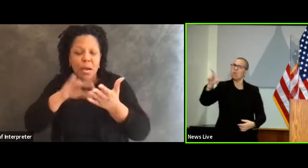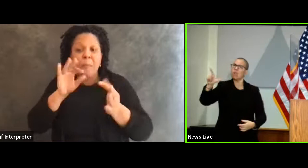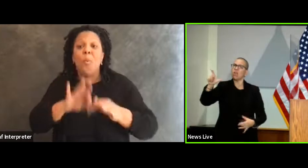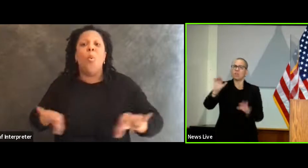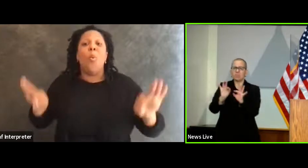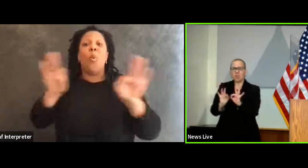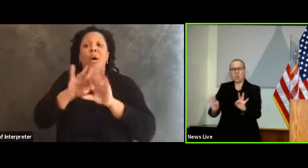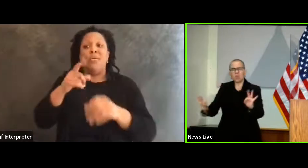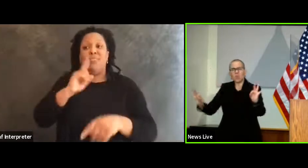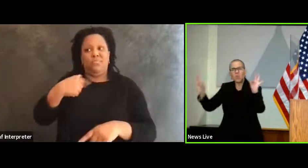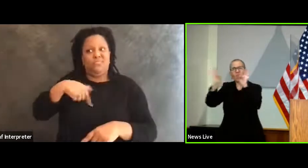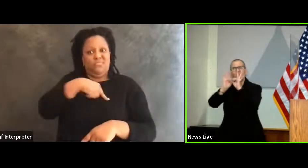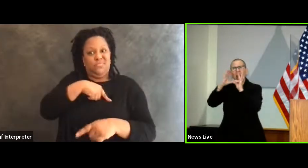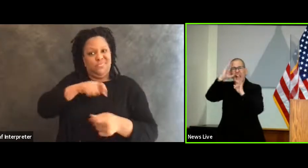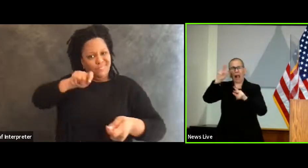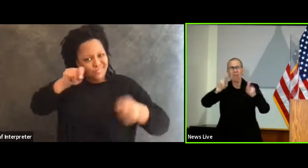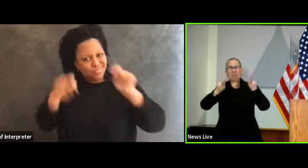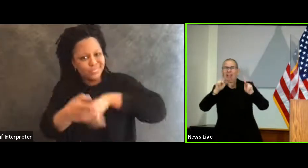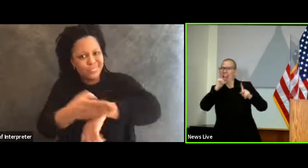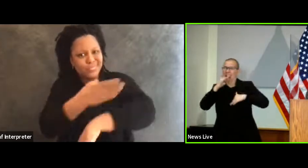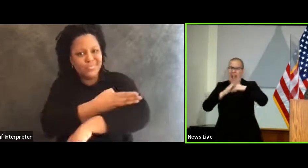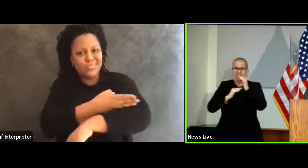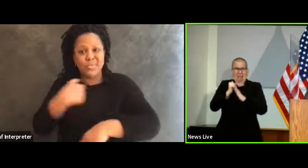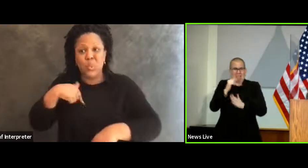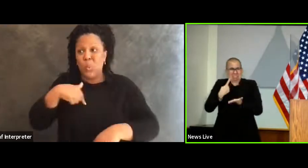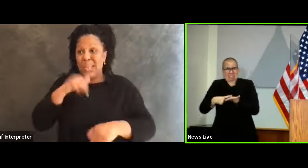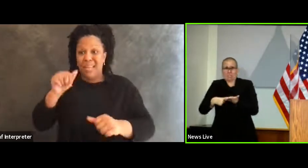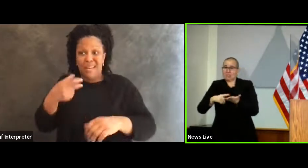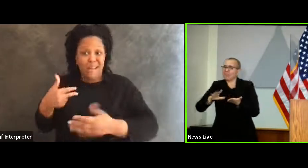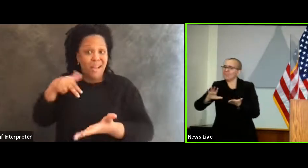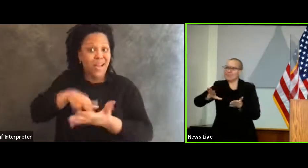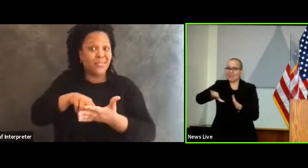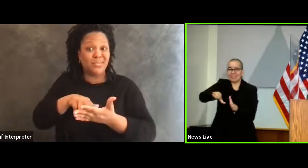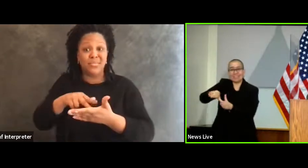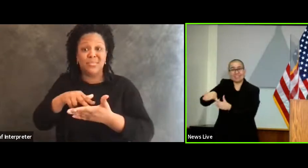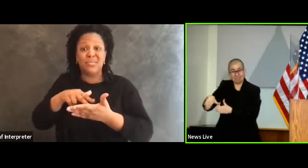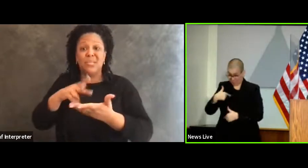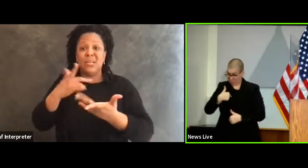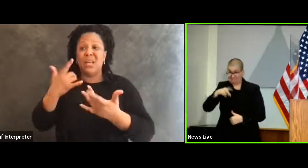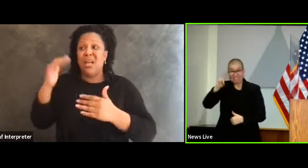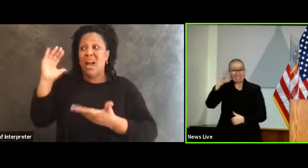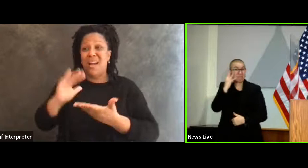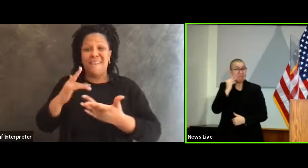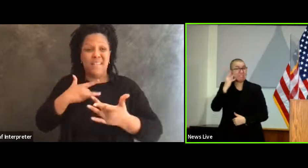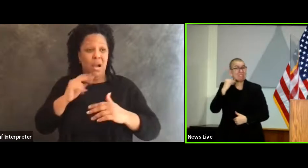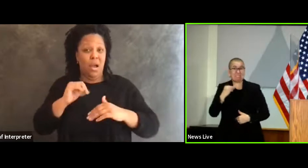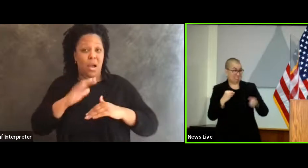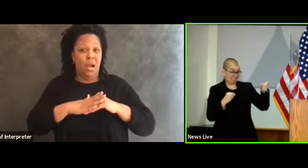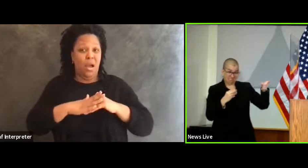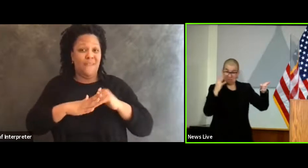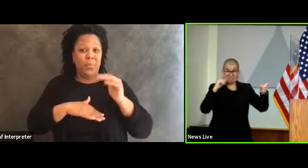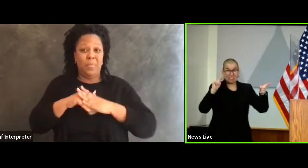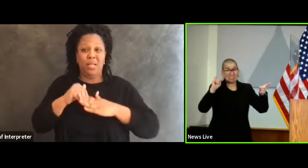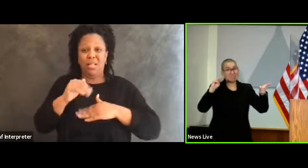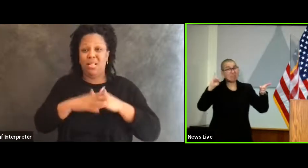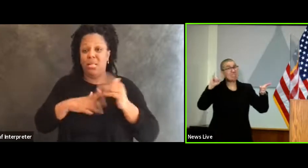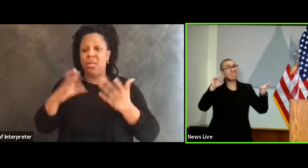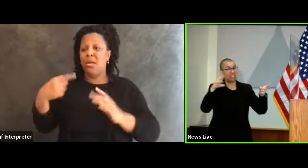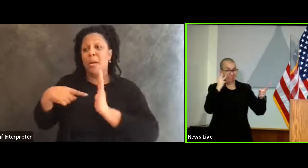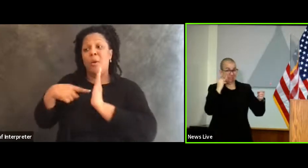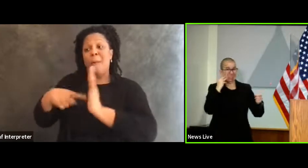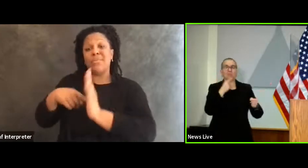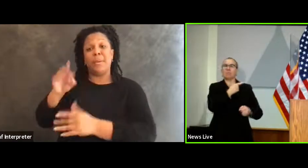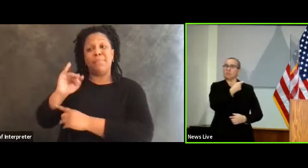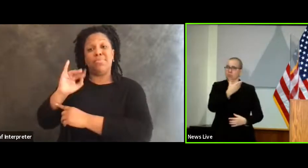a comfort zone, including myself, including the folks who are here. Representative Miller is modeling that today, and will speak his heart